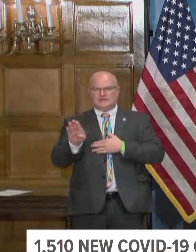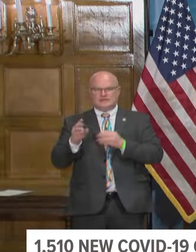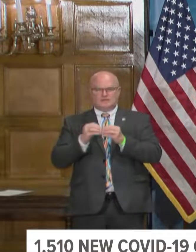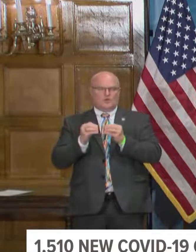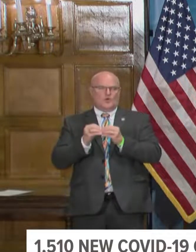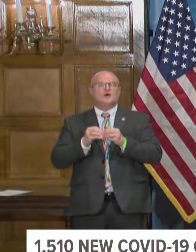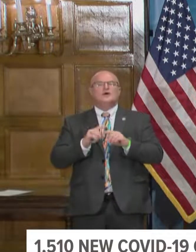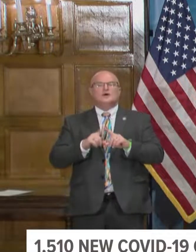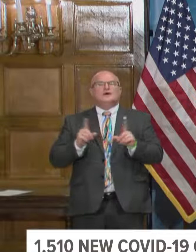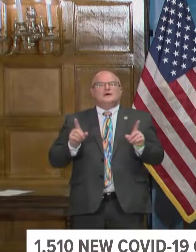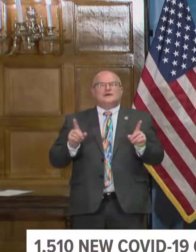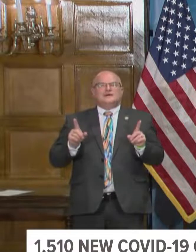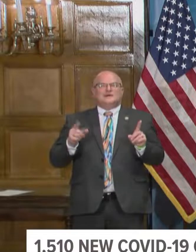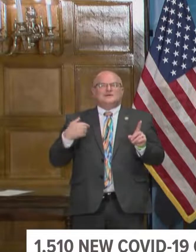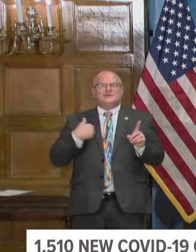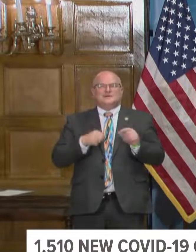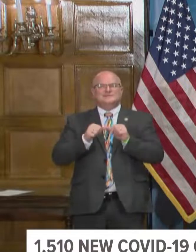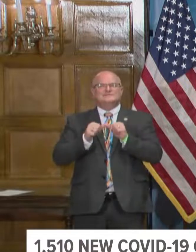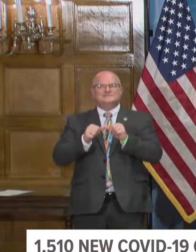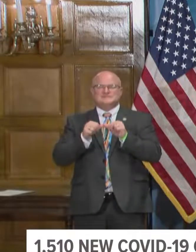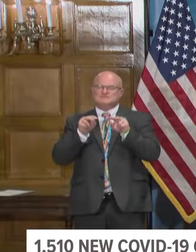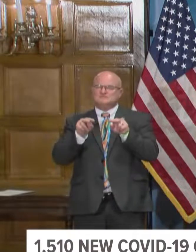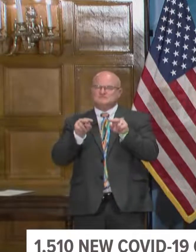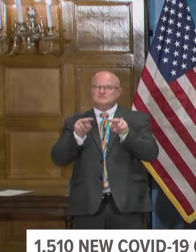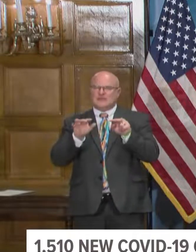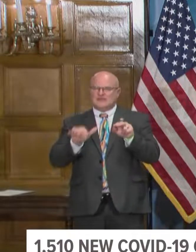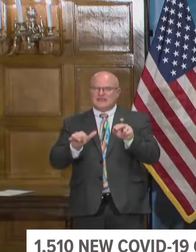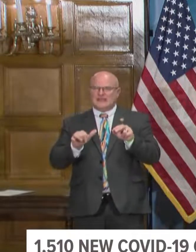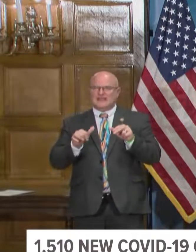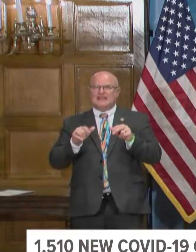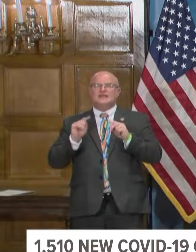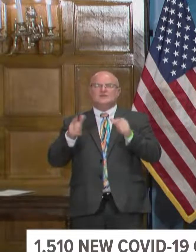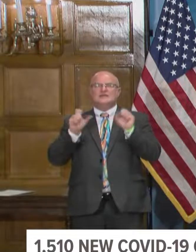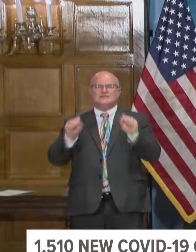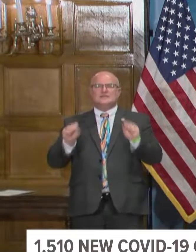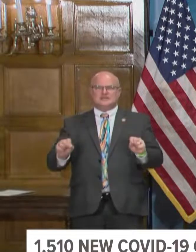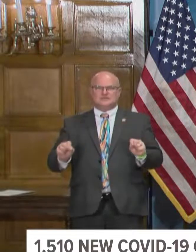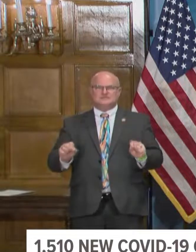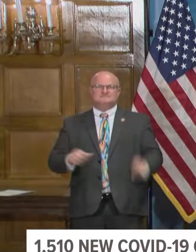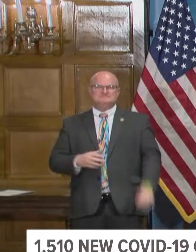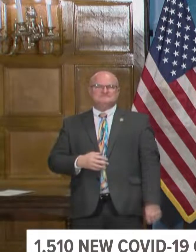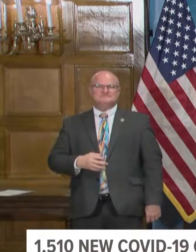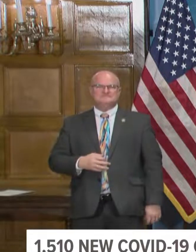categories, but we're going to continue to monitor that and move in there as quickly as we can.